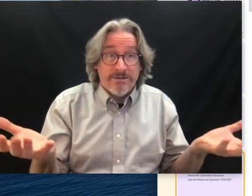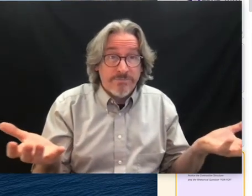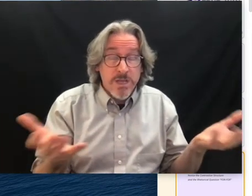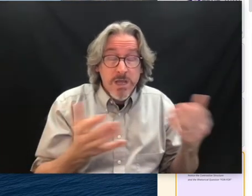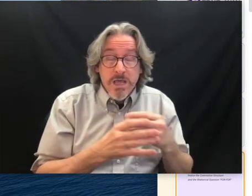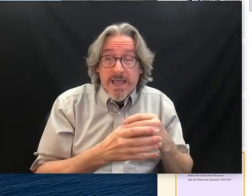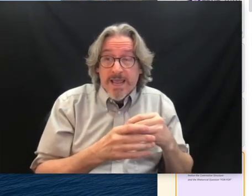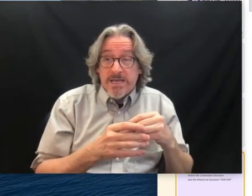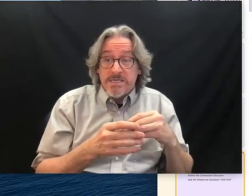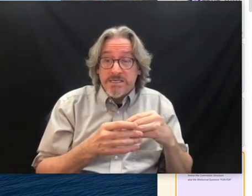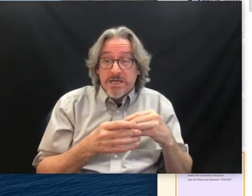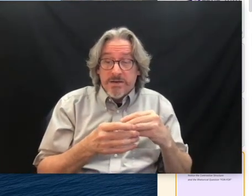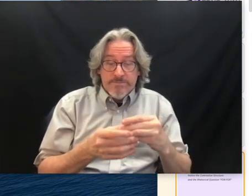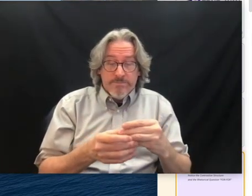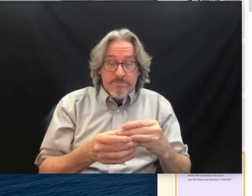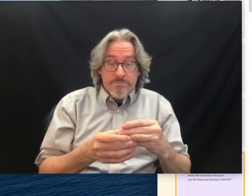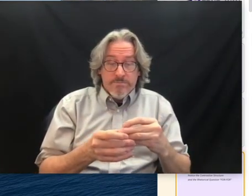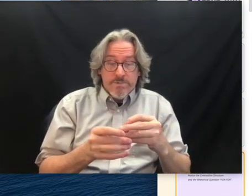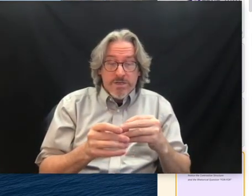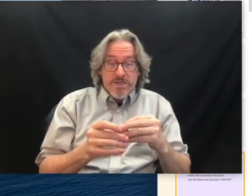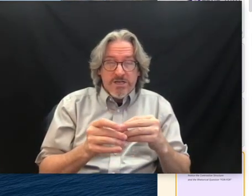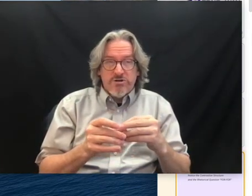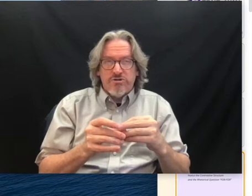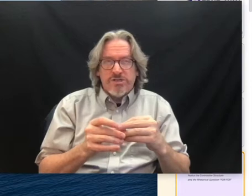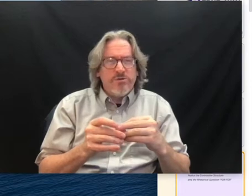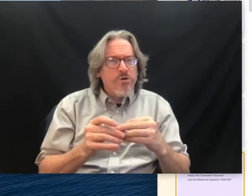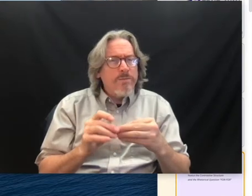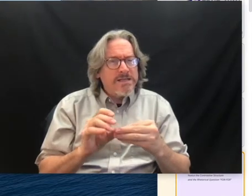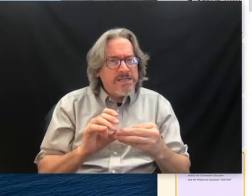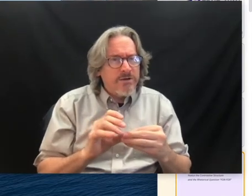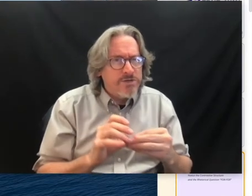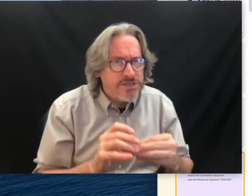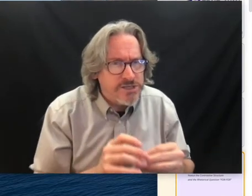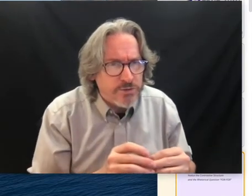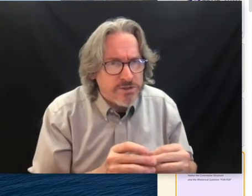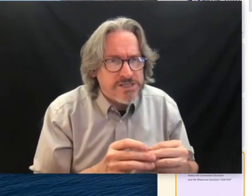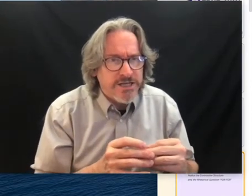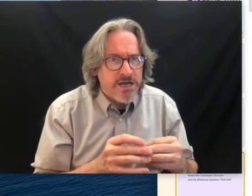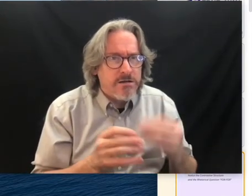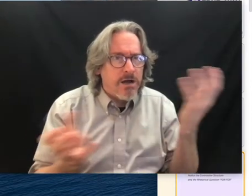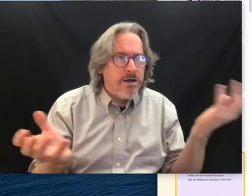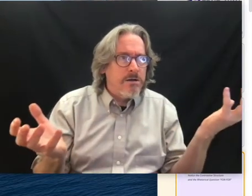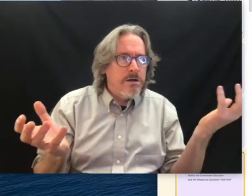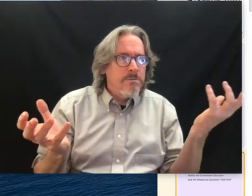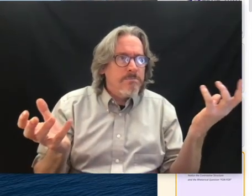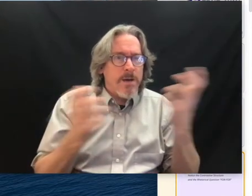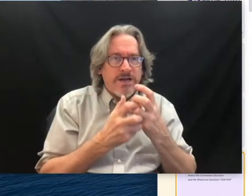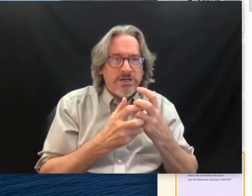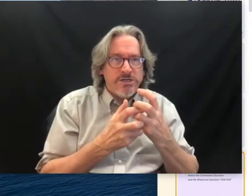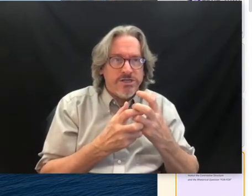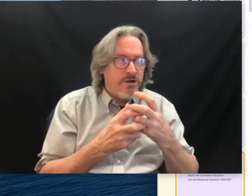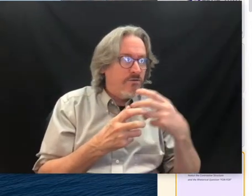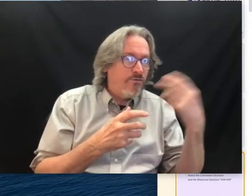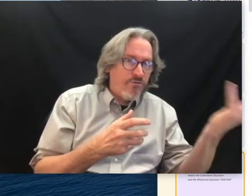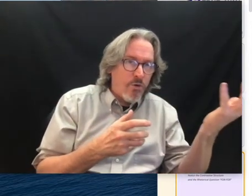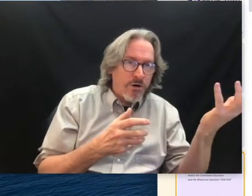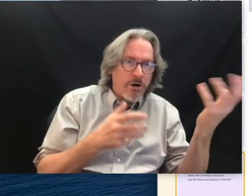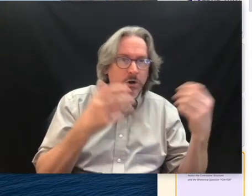why. And in some of the Romance languages, you will see combinations